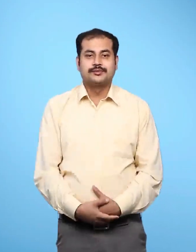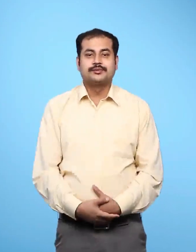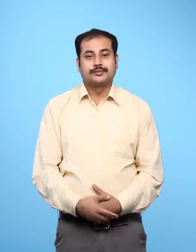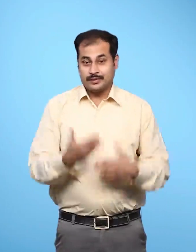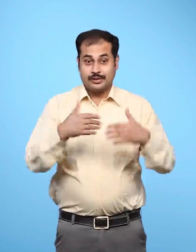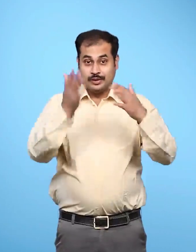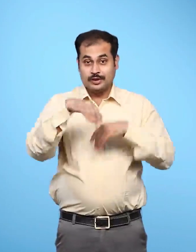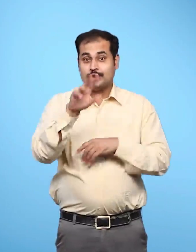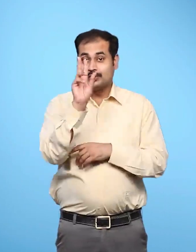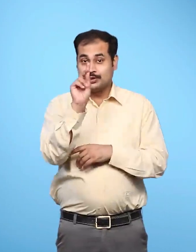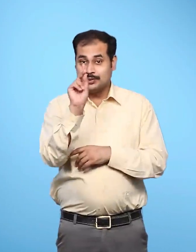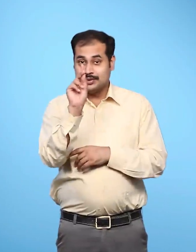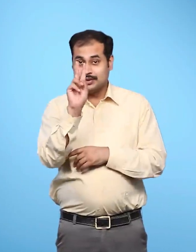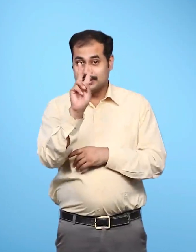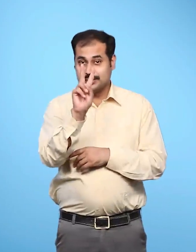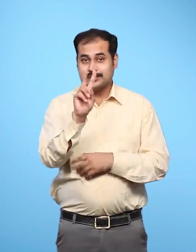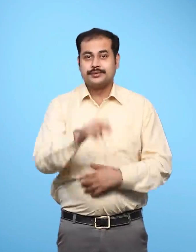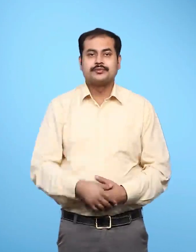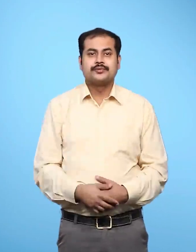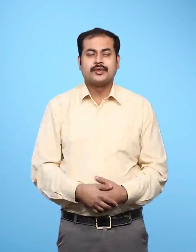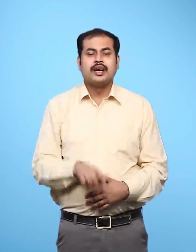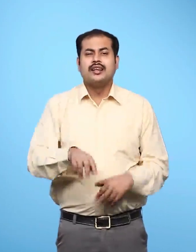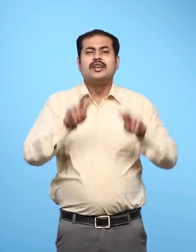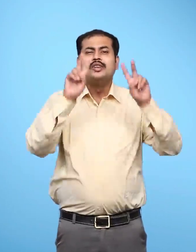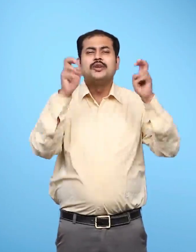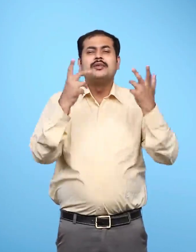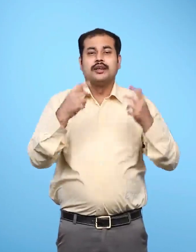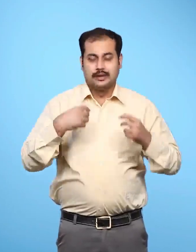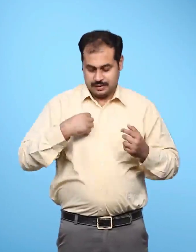Number 2. To wash clothes.